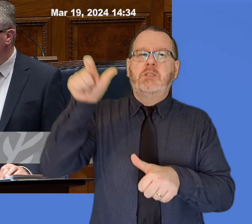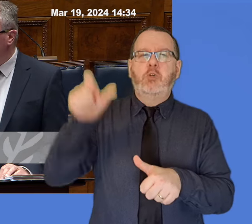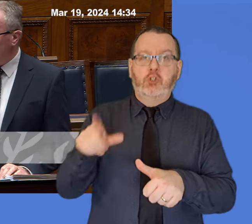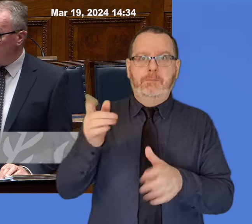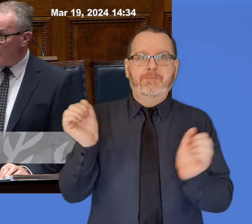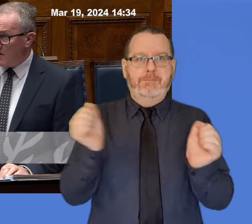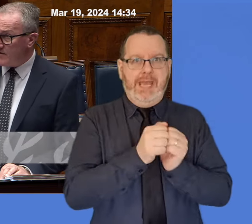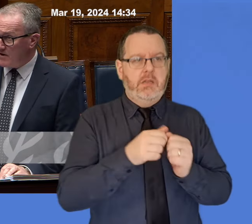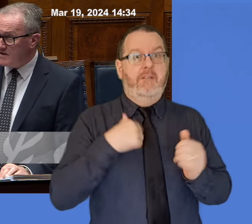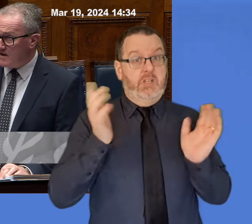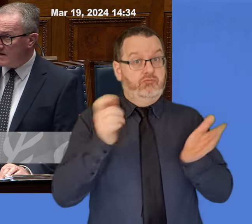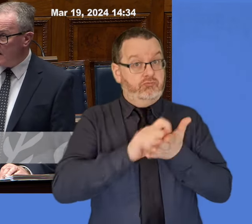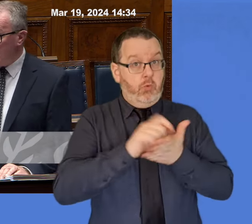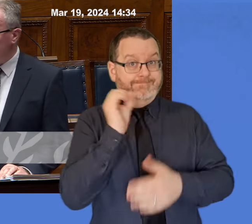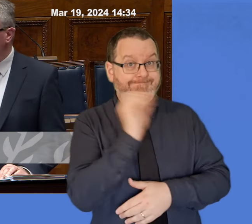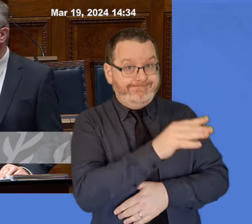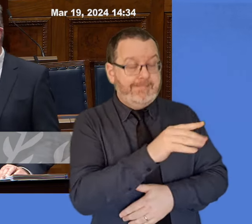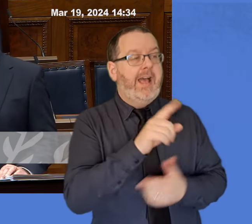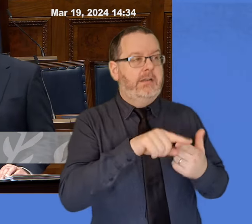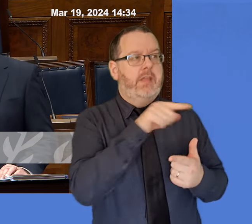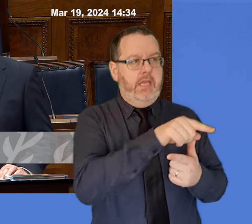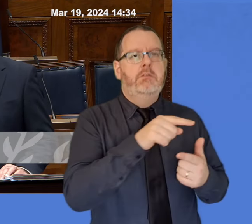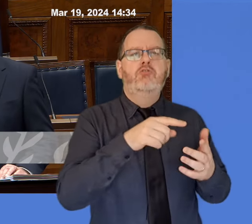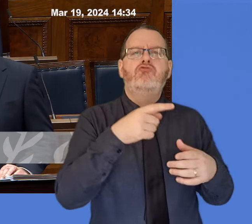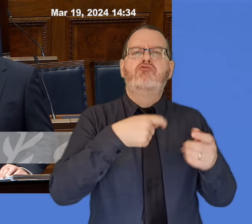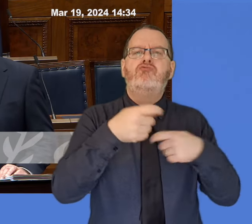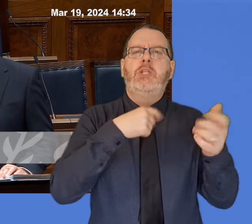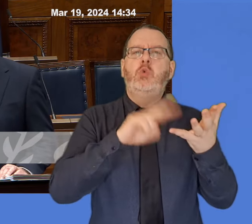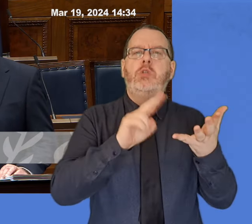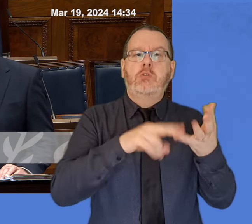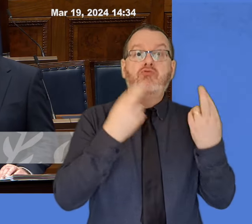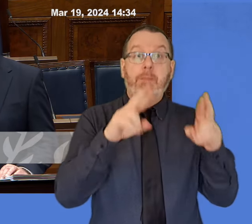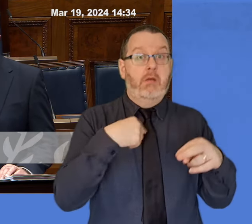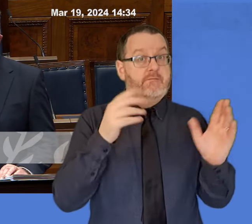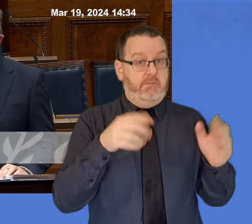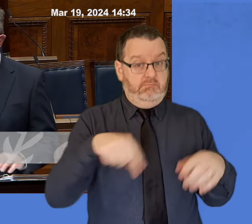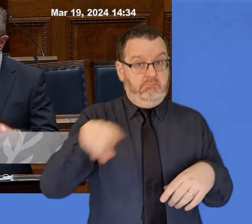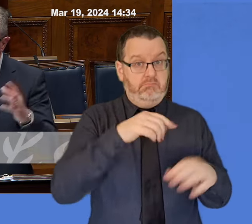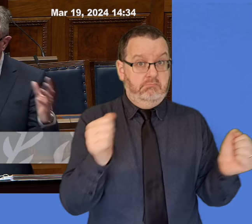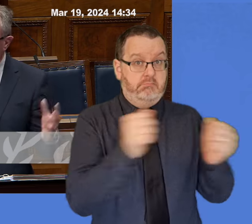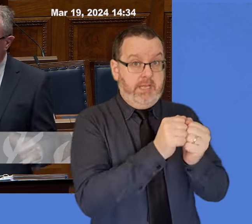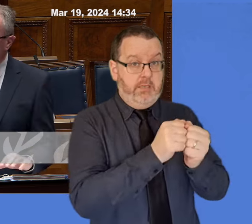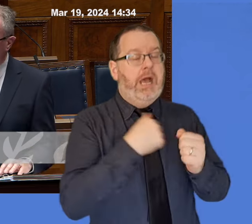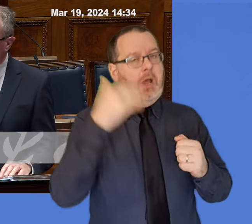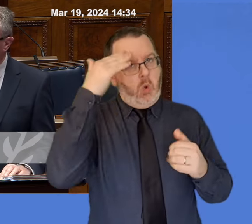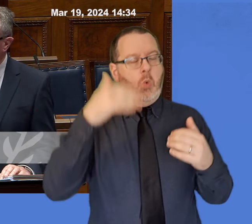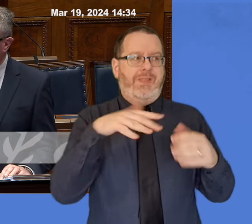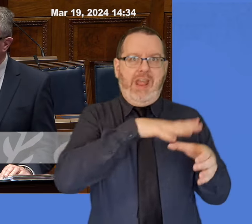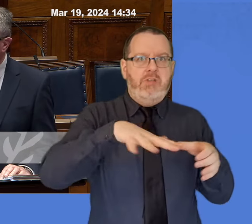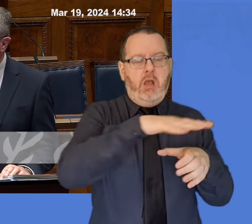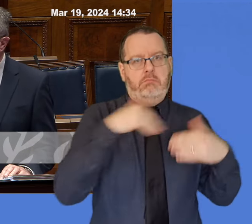understand the concern that there is in the Enniskillen and Fermanagh area in relation to potential of job losses. BT are in an